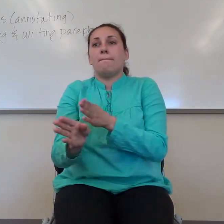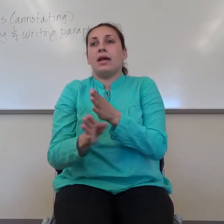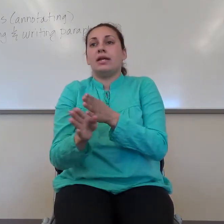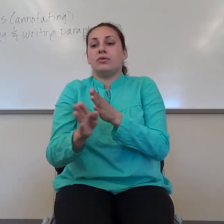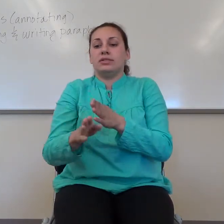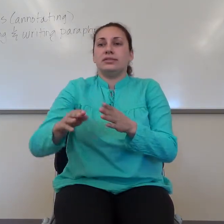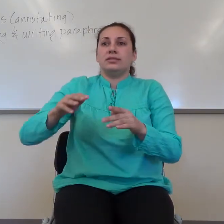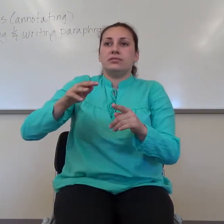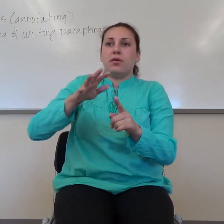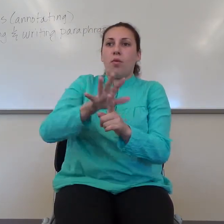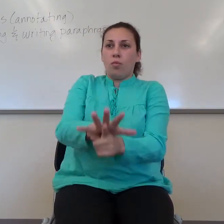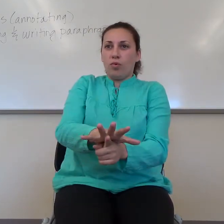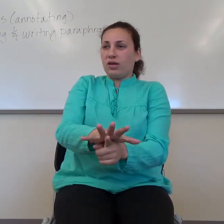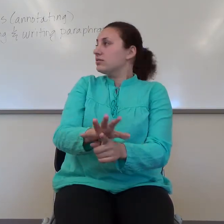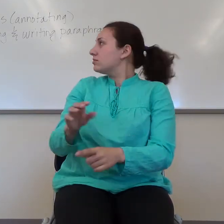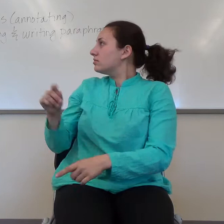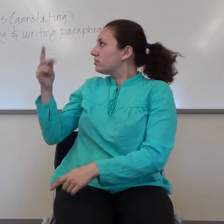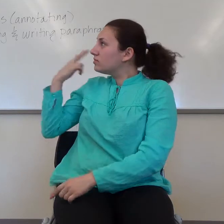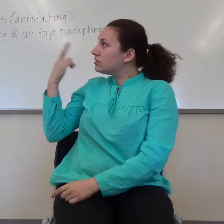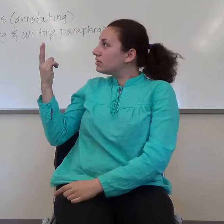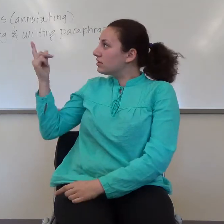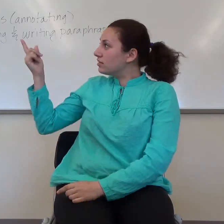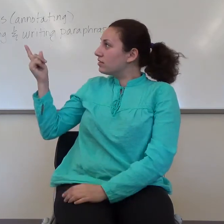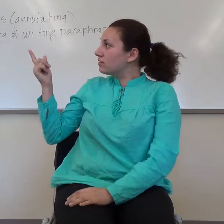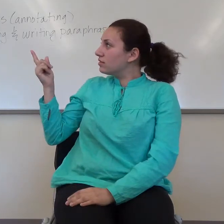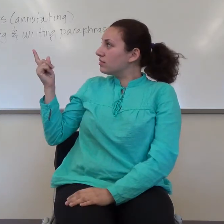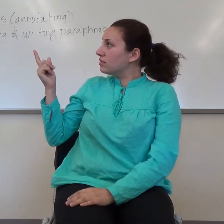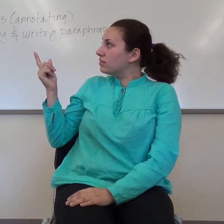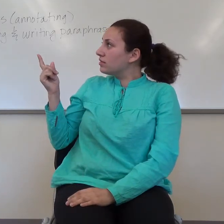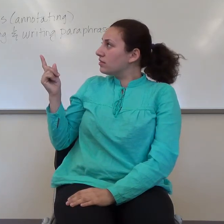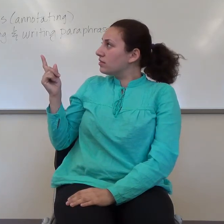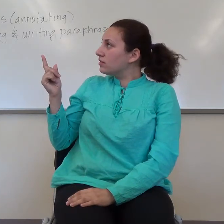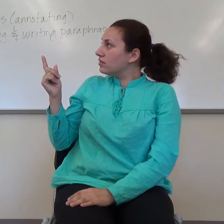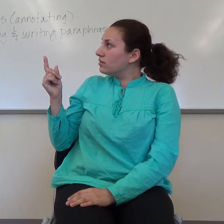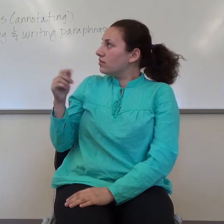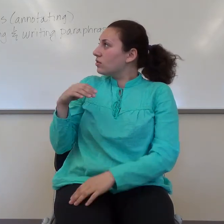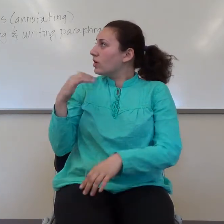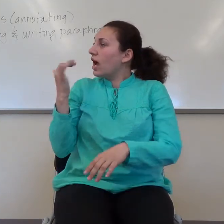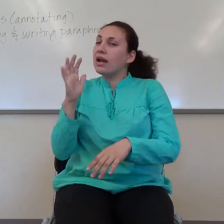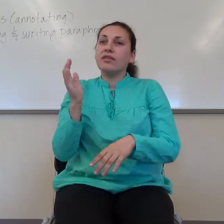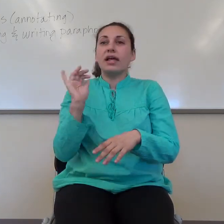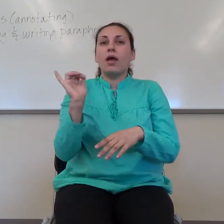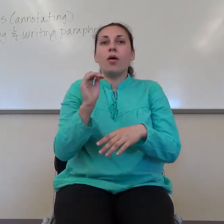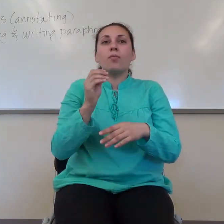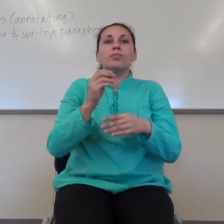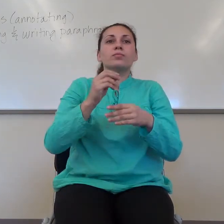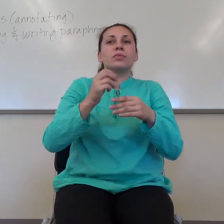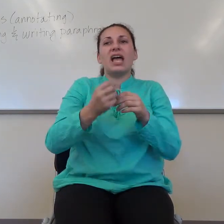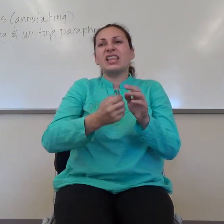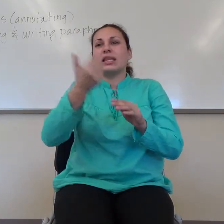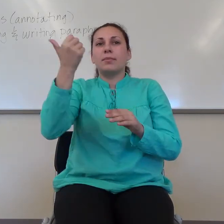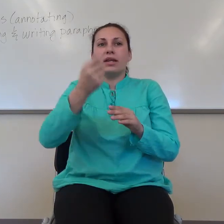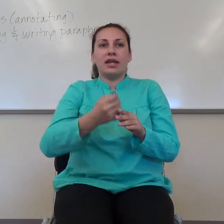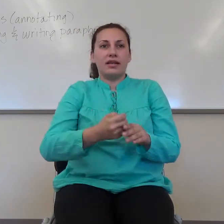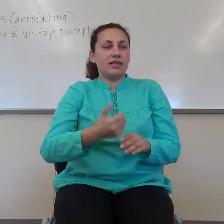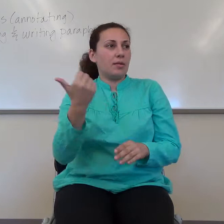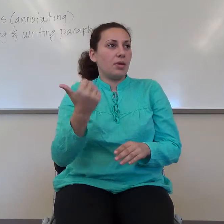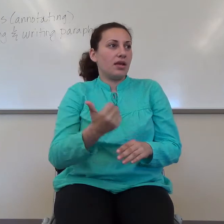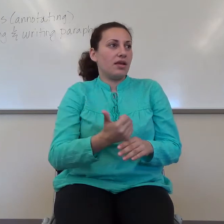phrase in this class? Yeah, so you can kind of do this by process of elimination. Okay, I'm not really sure what she's